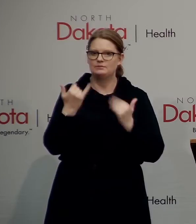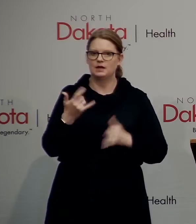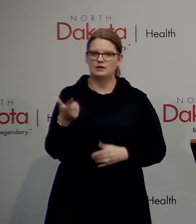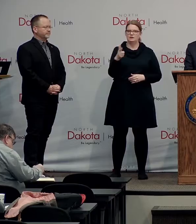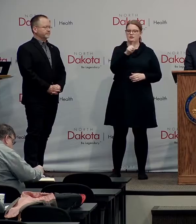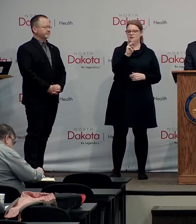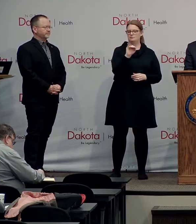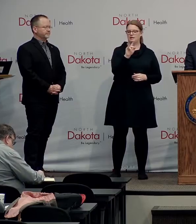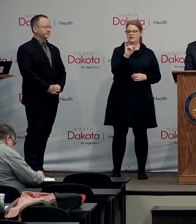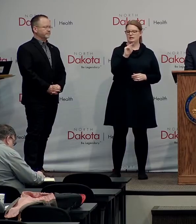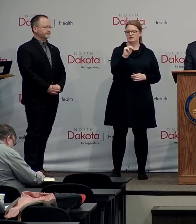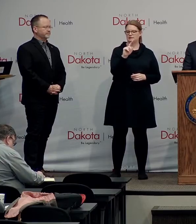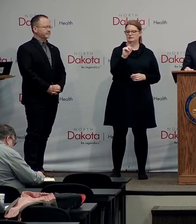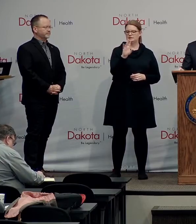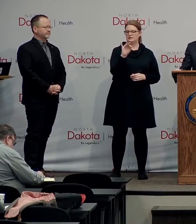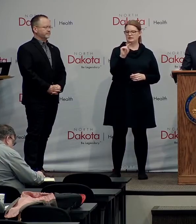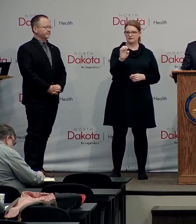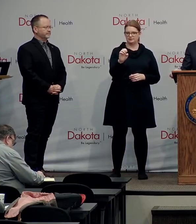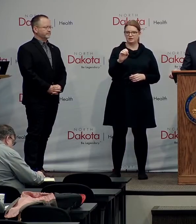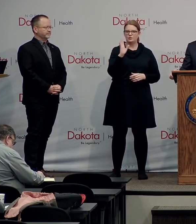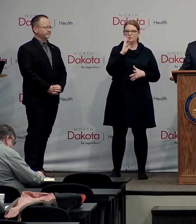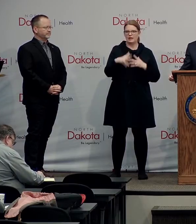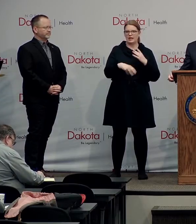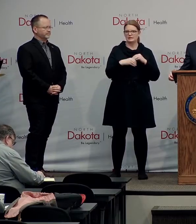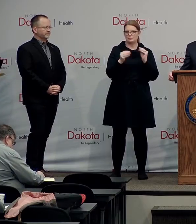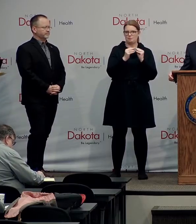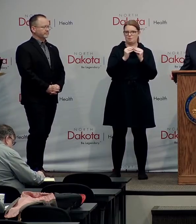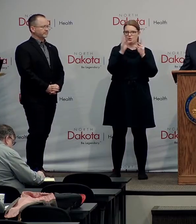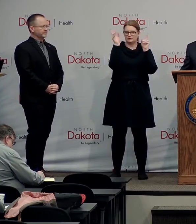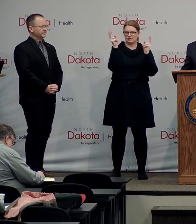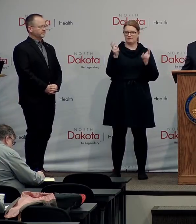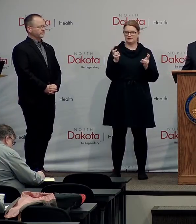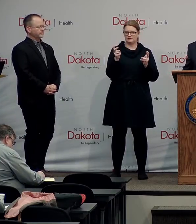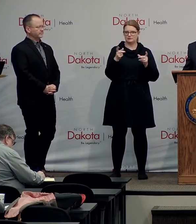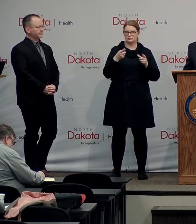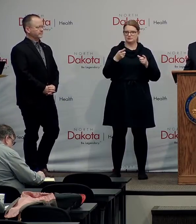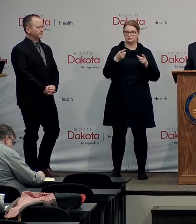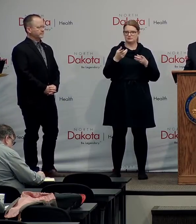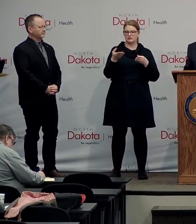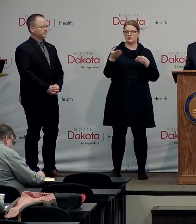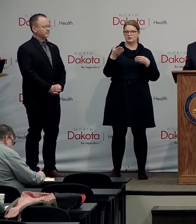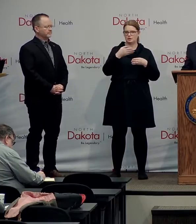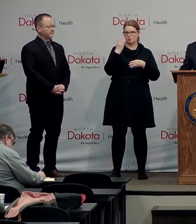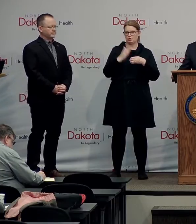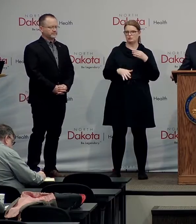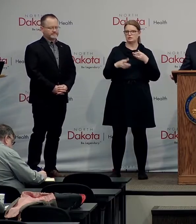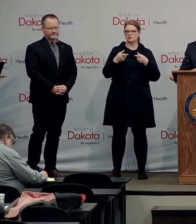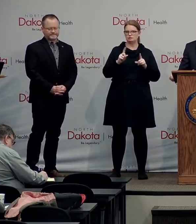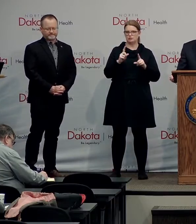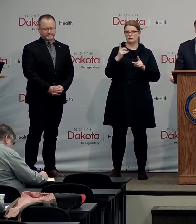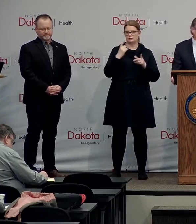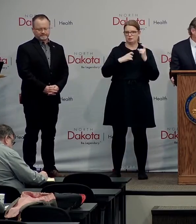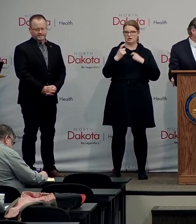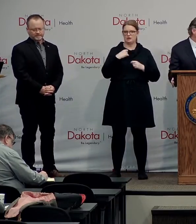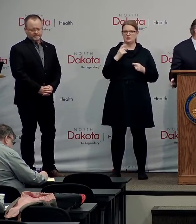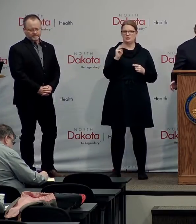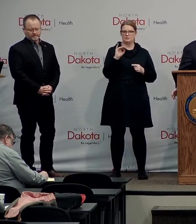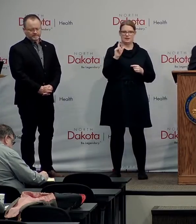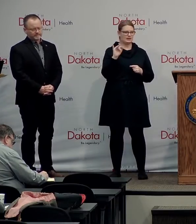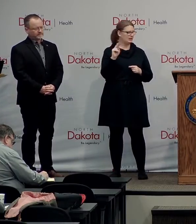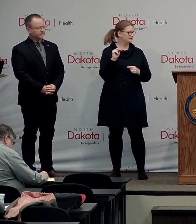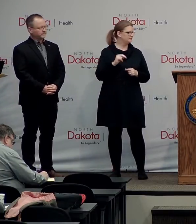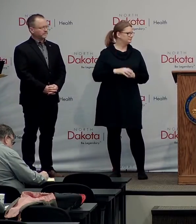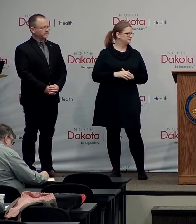Mylynn Tufte for an update, and we'll be back for some more topics at the closing and during Q&A. Mylynn?